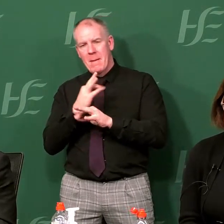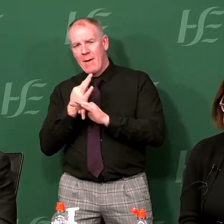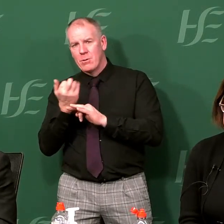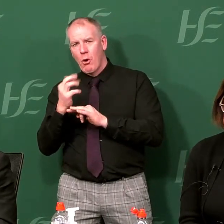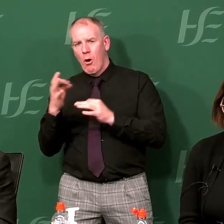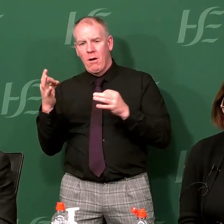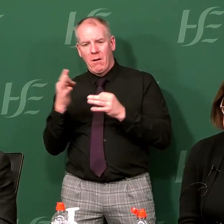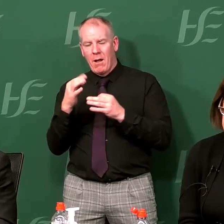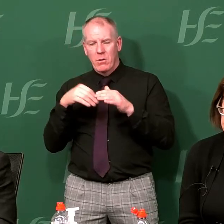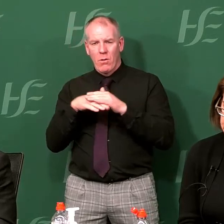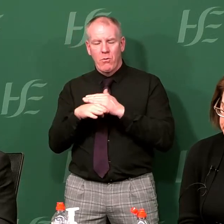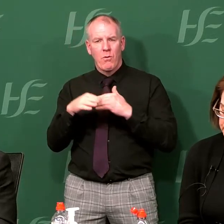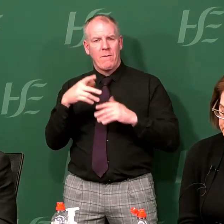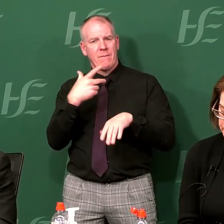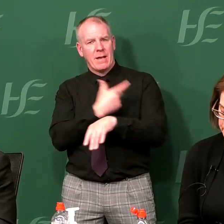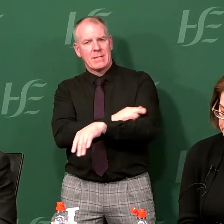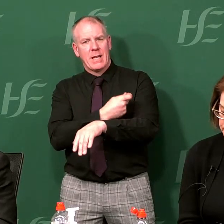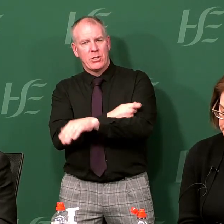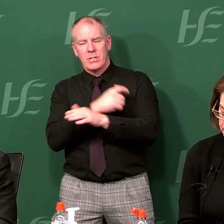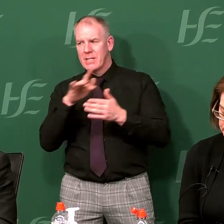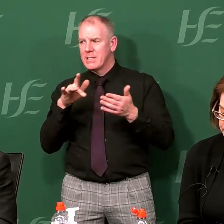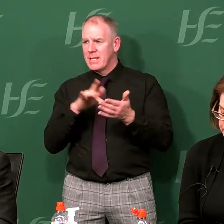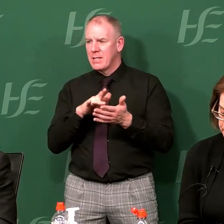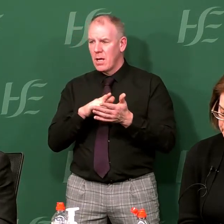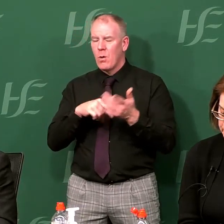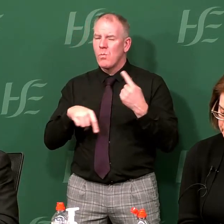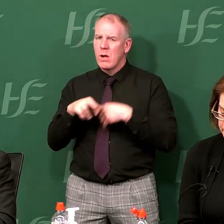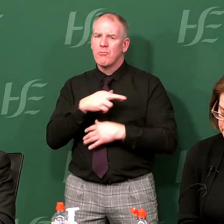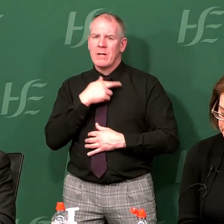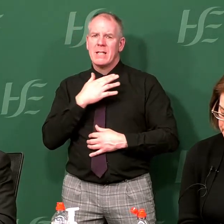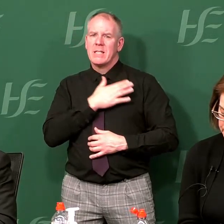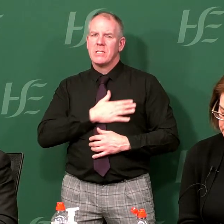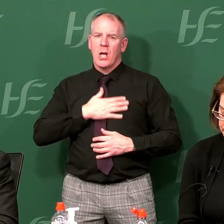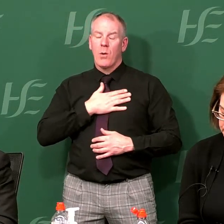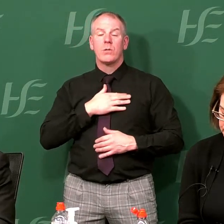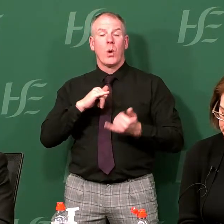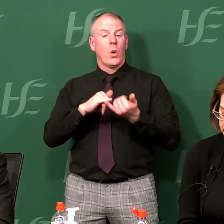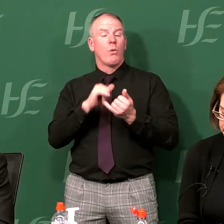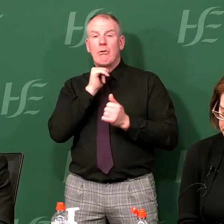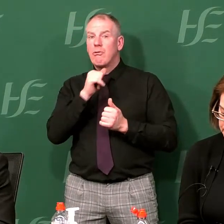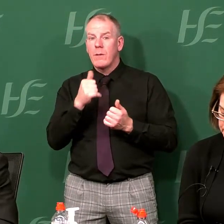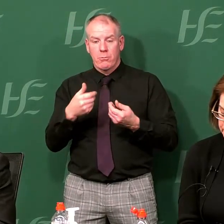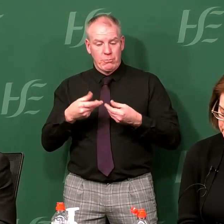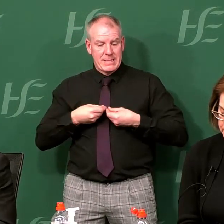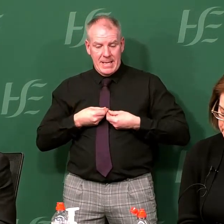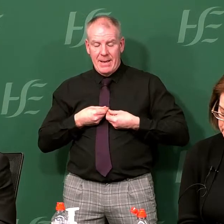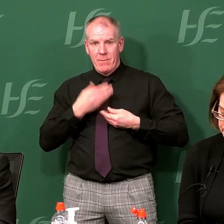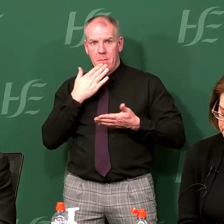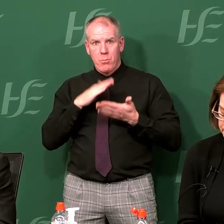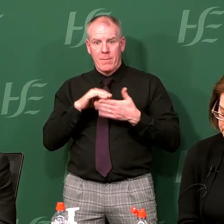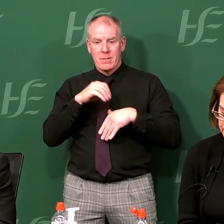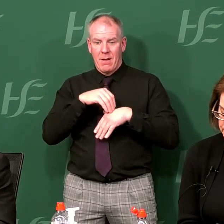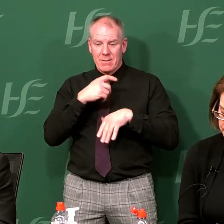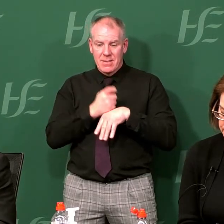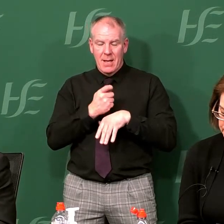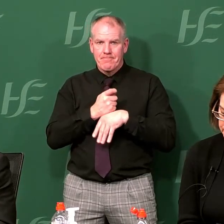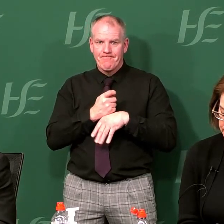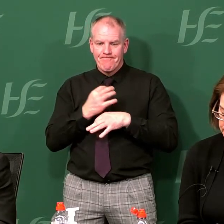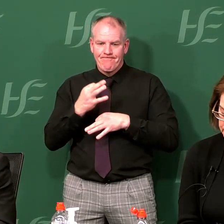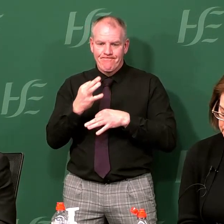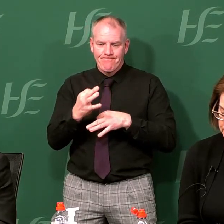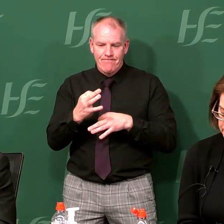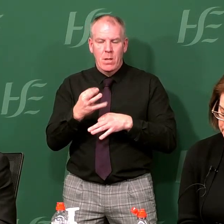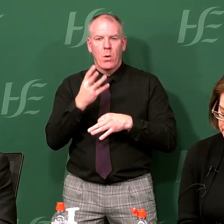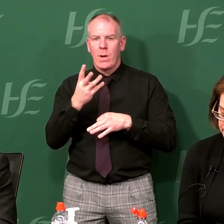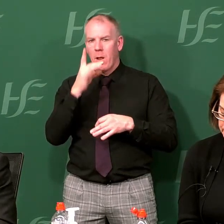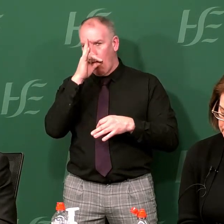centres. So, it is unfortunate, and we're sorry that those children didn't get their appointments in the proper time. And as I said, we've, by